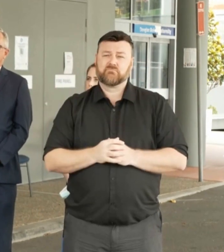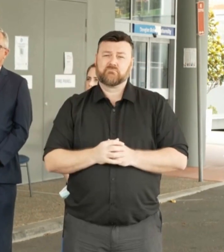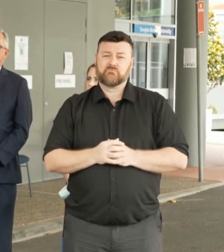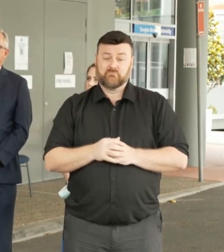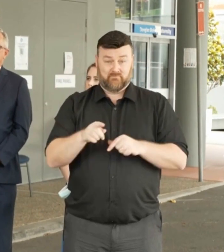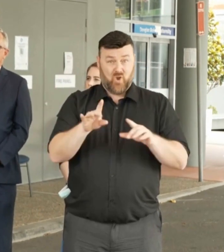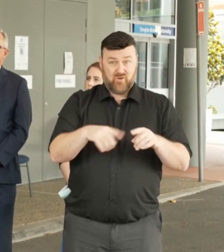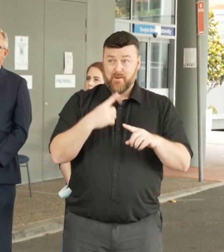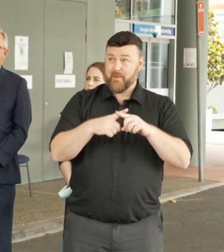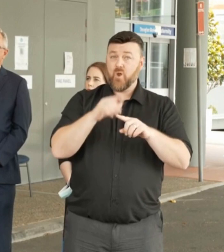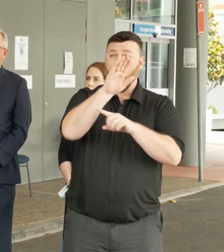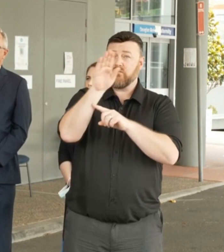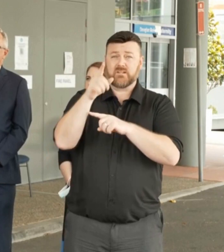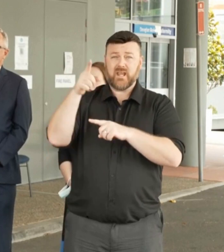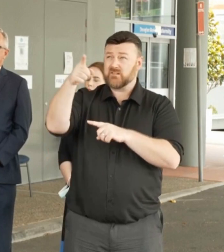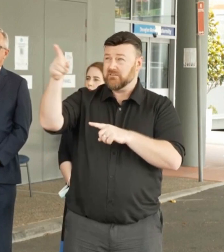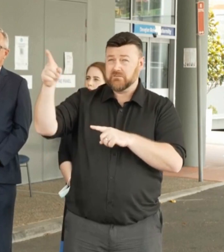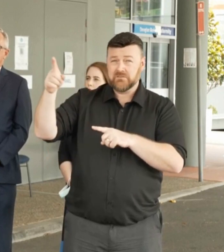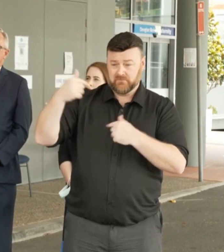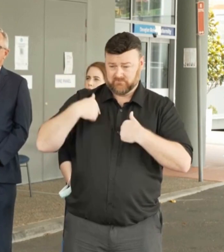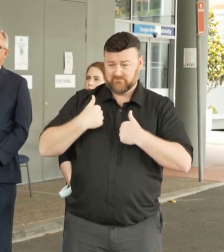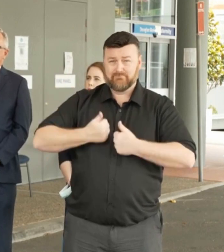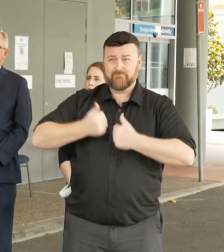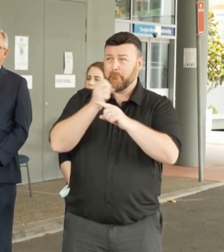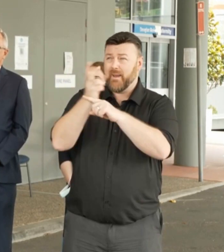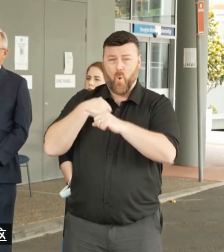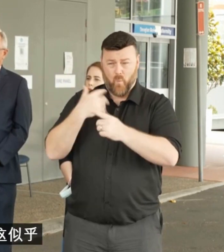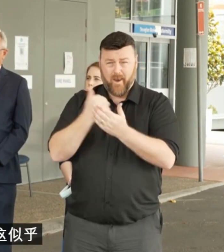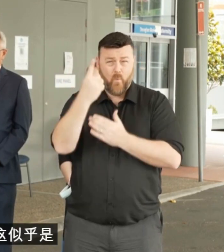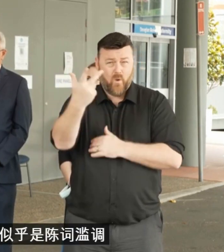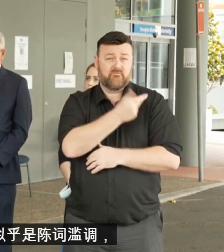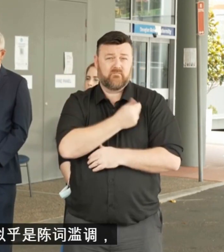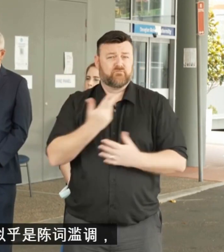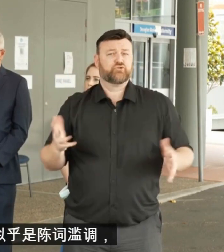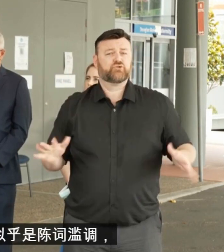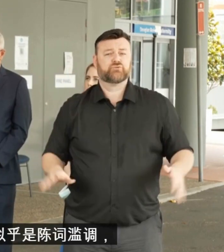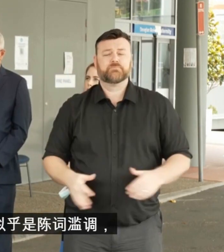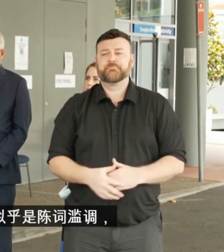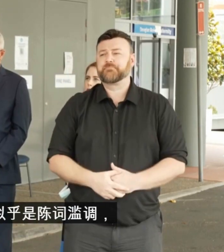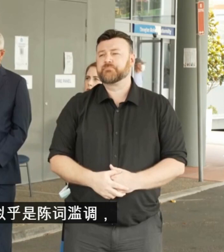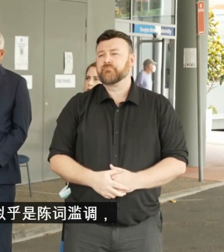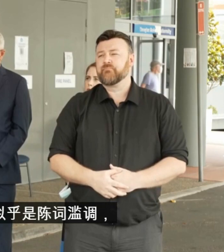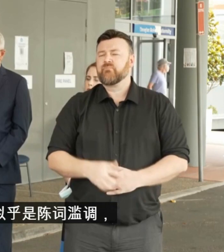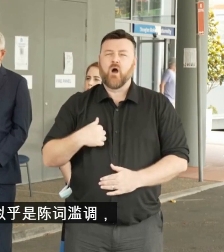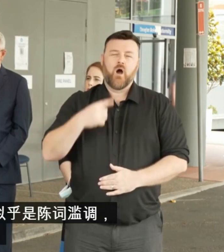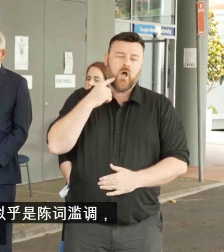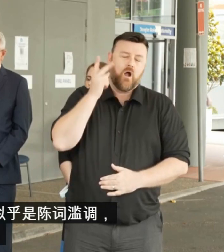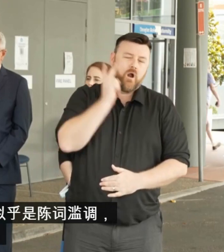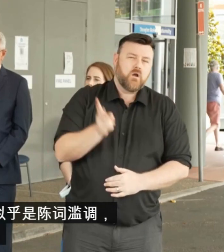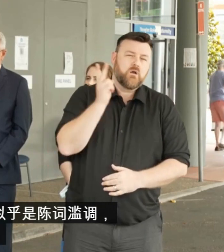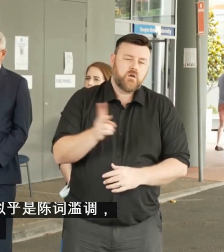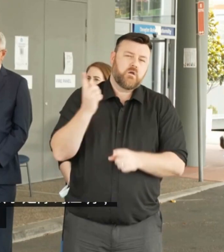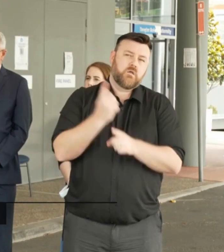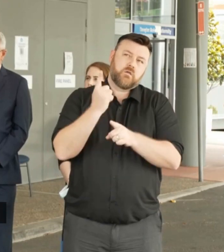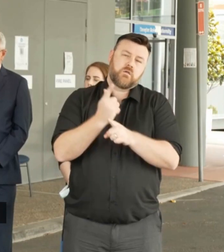us to be able to learn to live alongside the virus. I know it seems like a cliche. We've said it numerous